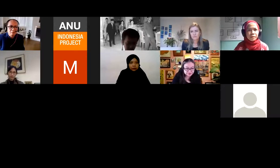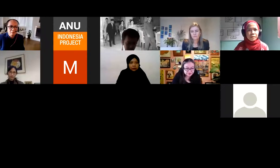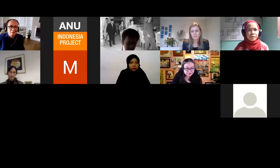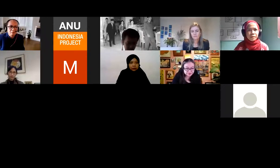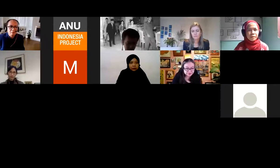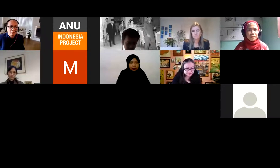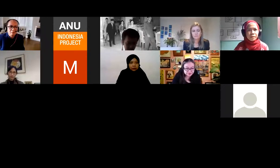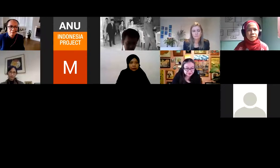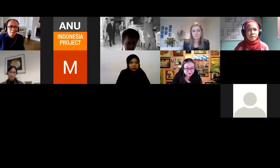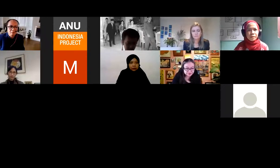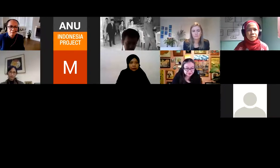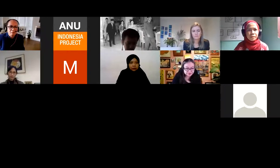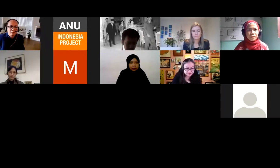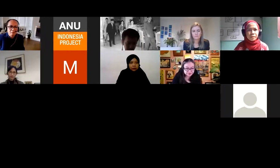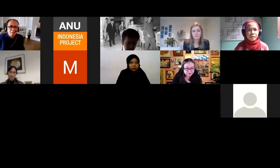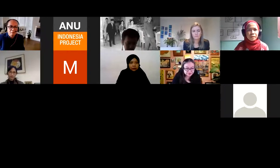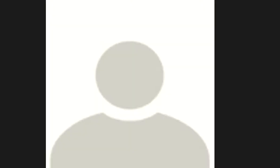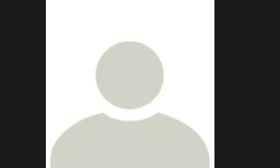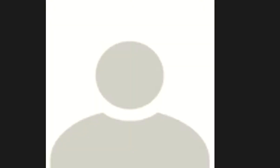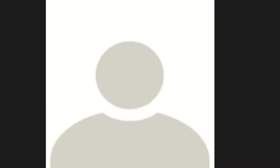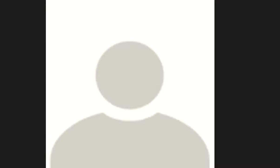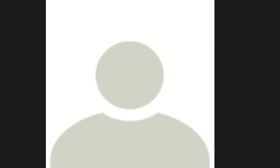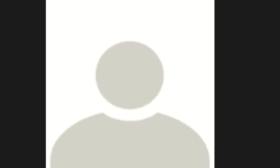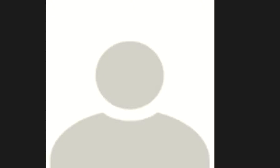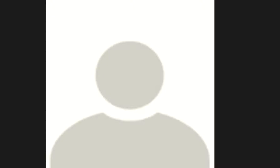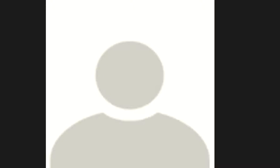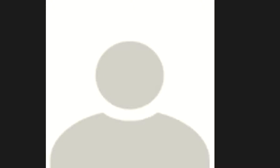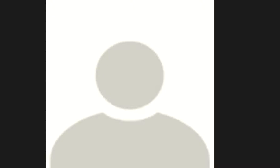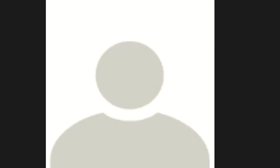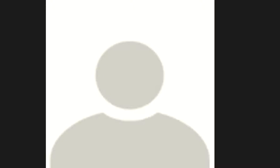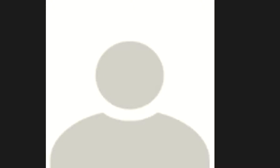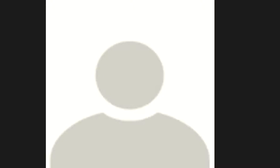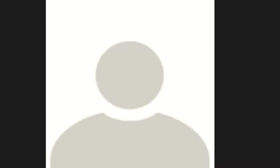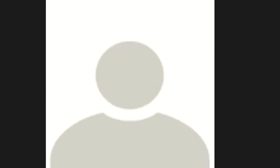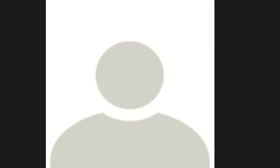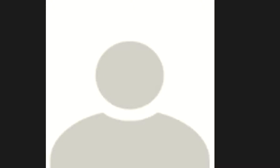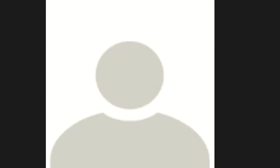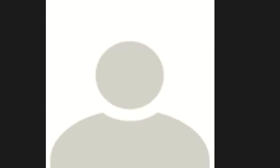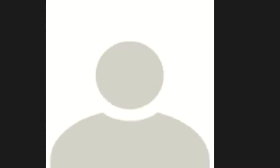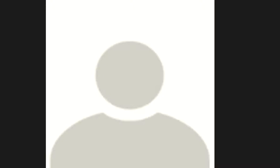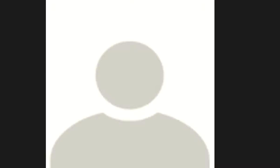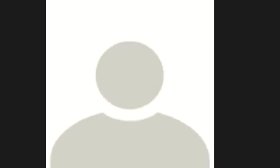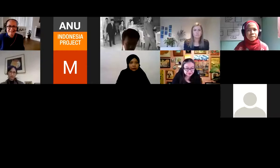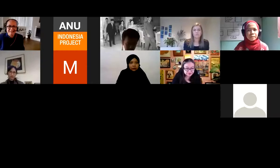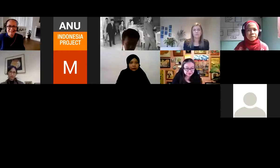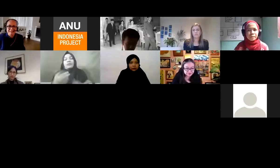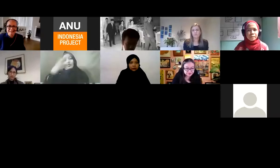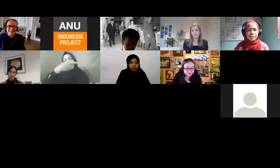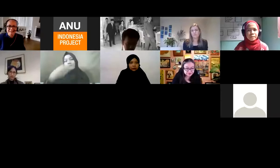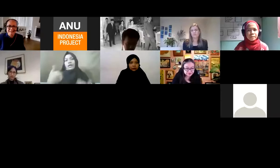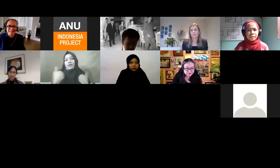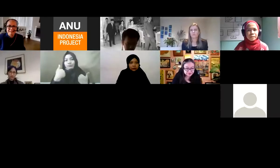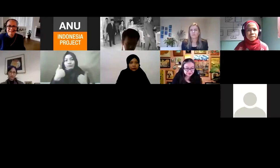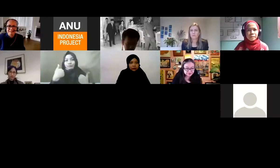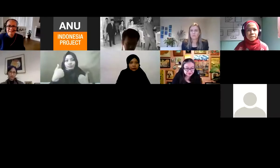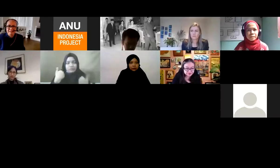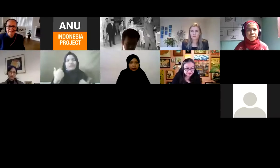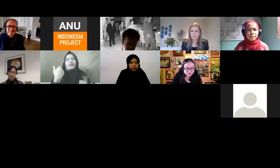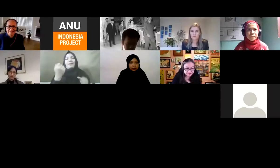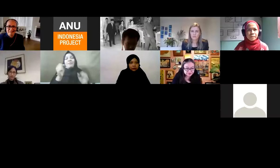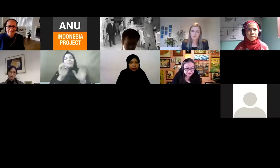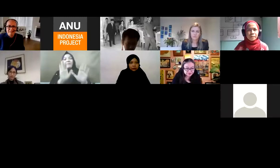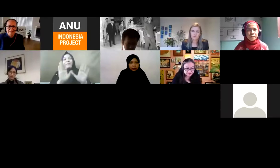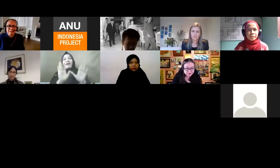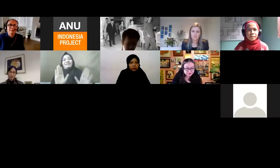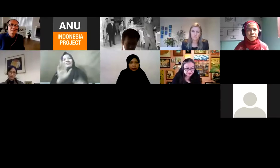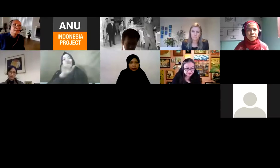with over 1,000 languages. And although Bahasa Indonesia is